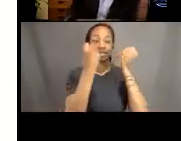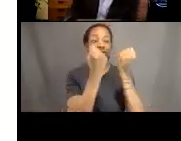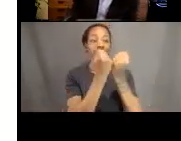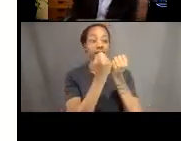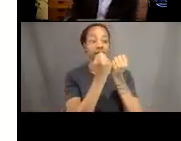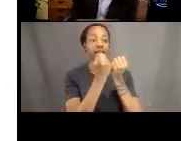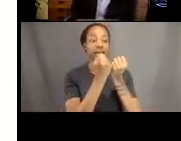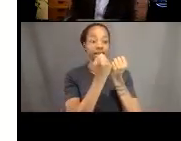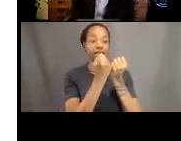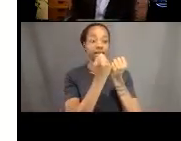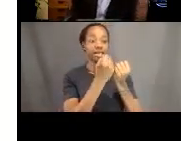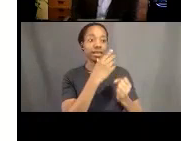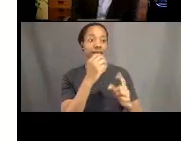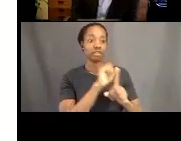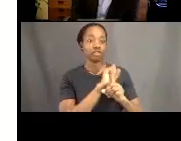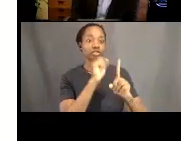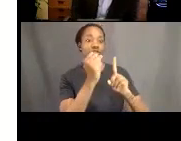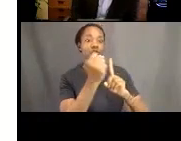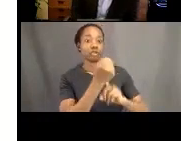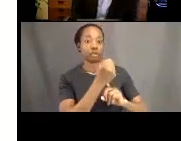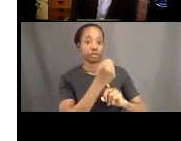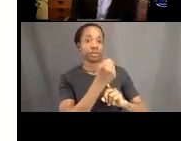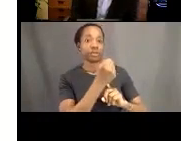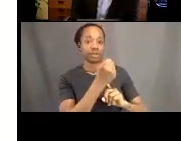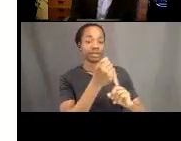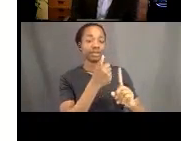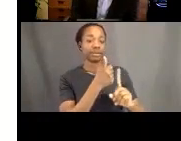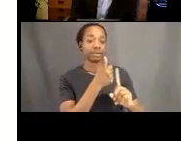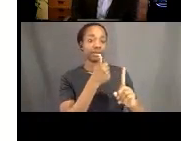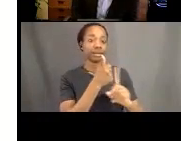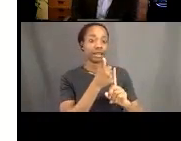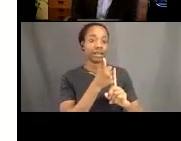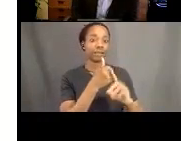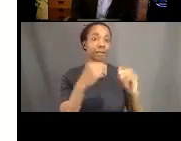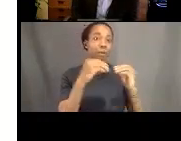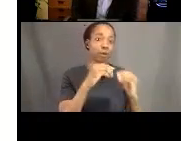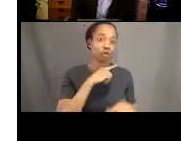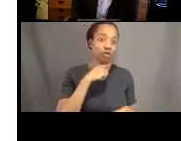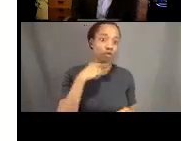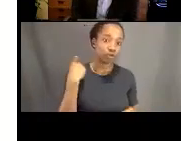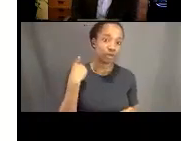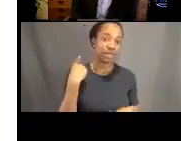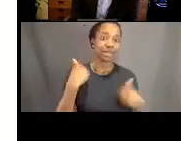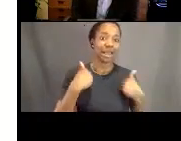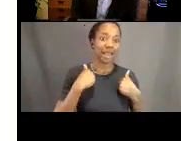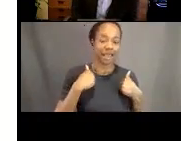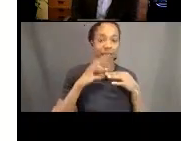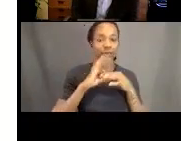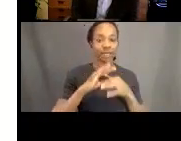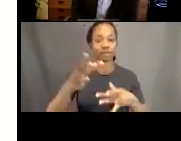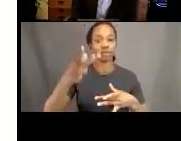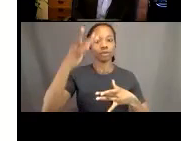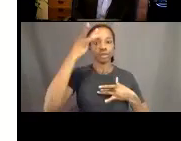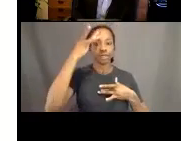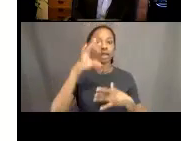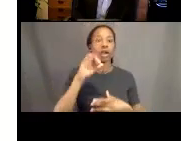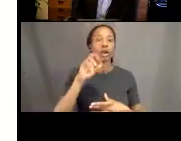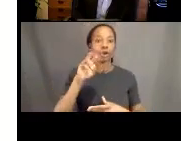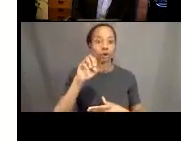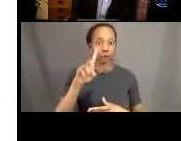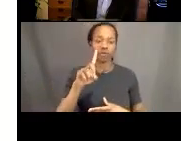in circumstances that are more risky in terms of contracting the virus, it should be no surprise that there is a